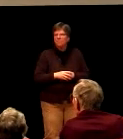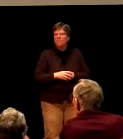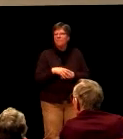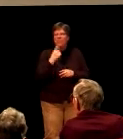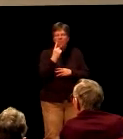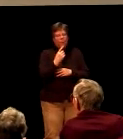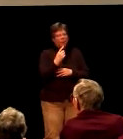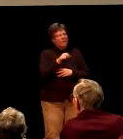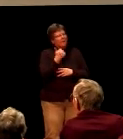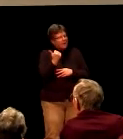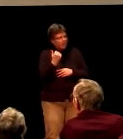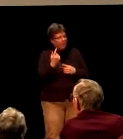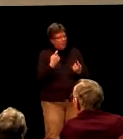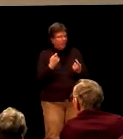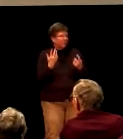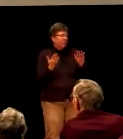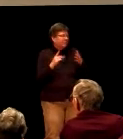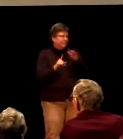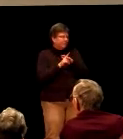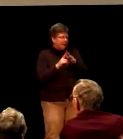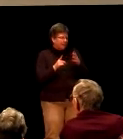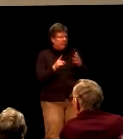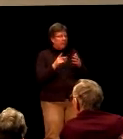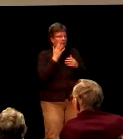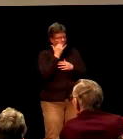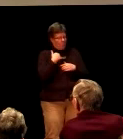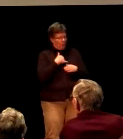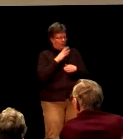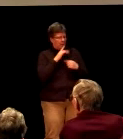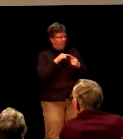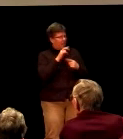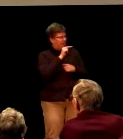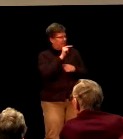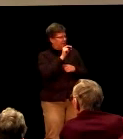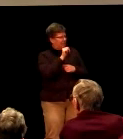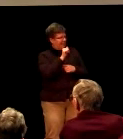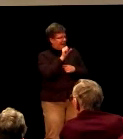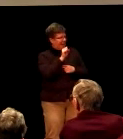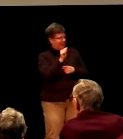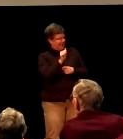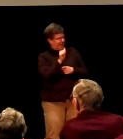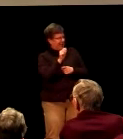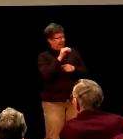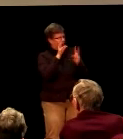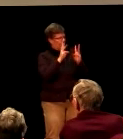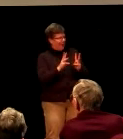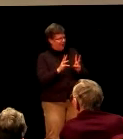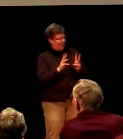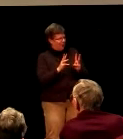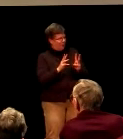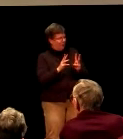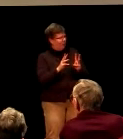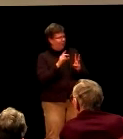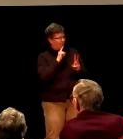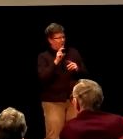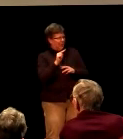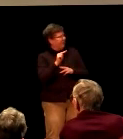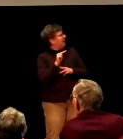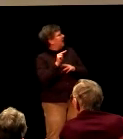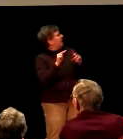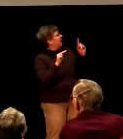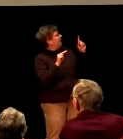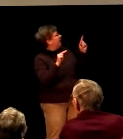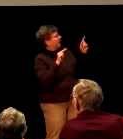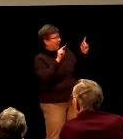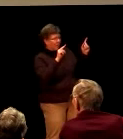One of the other questions that might come up is, why are we talking about NASA and weather when that's something that NOAA does? And NOAA is the